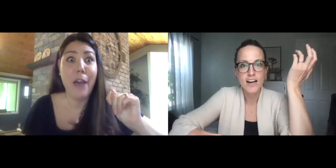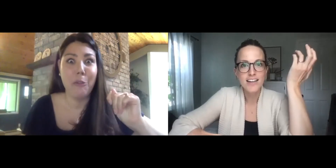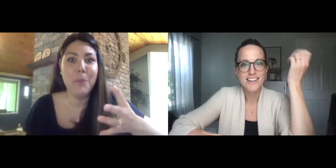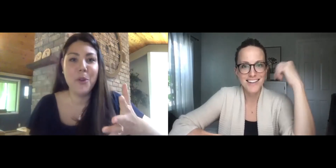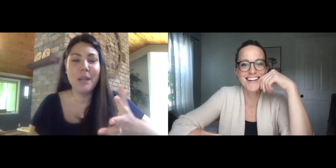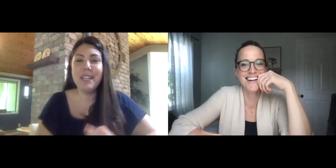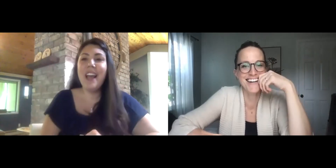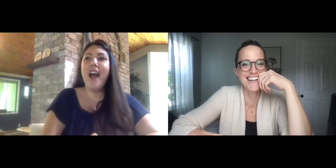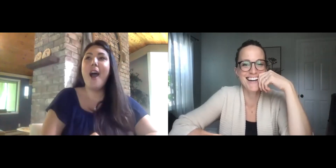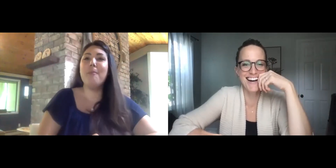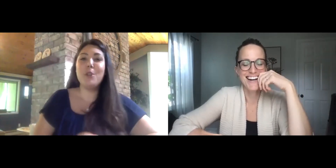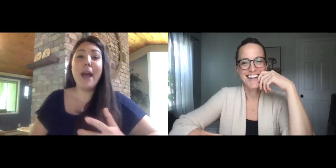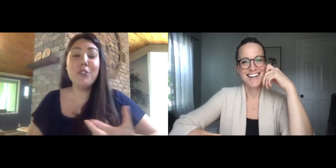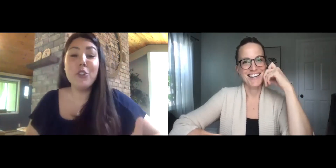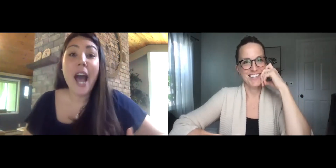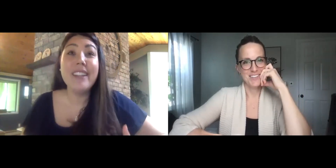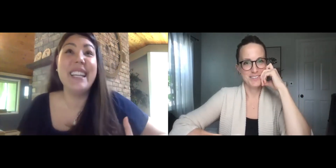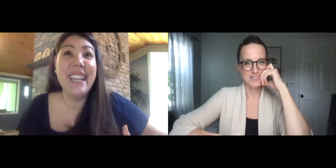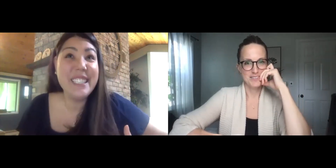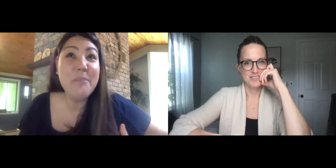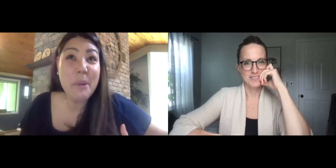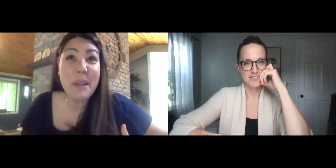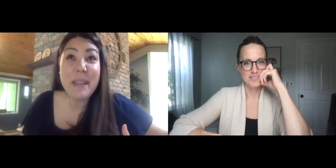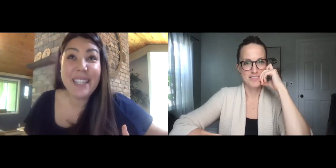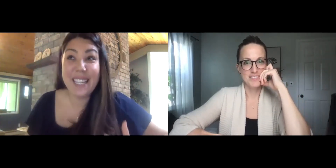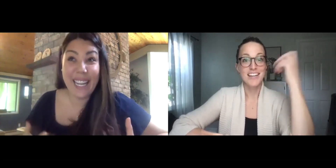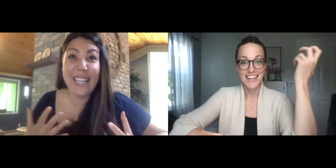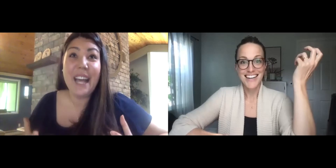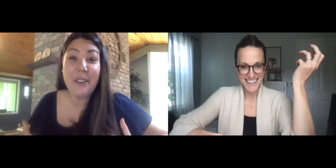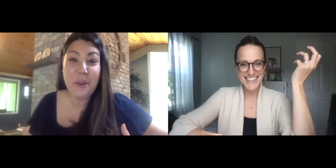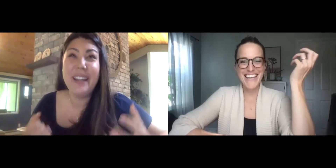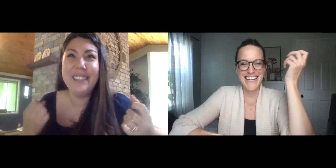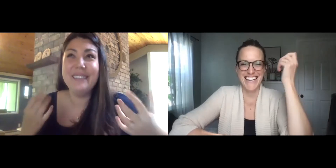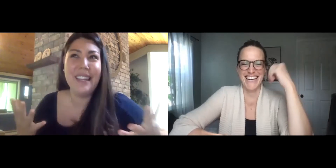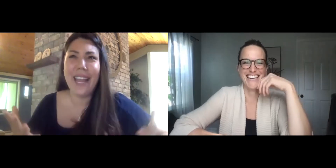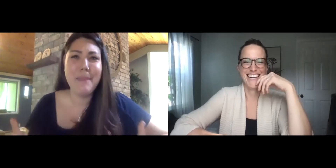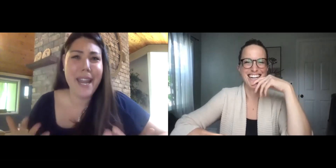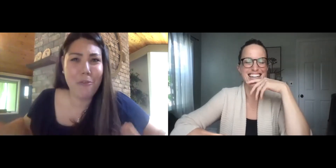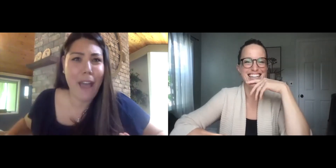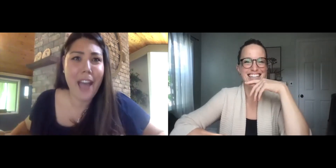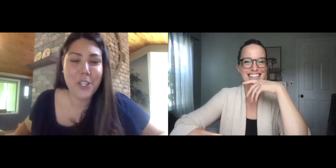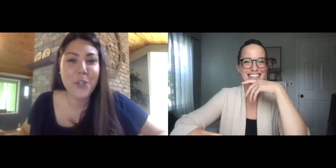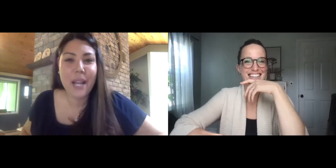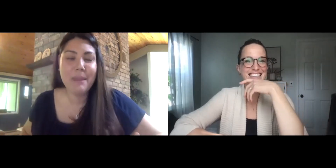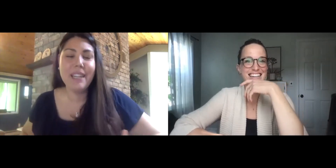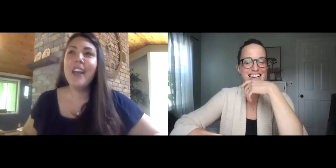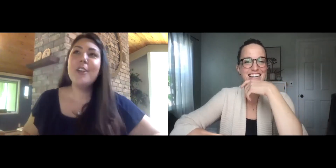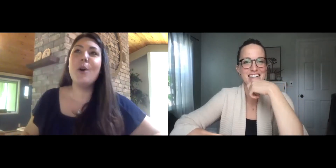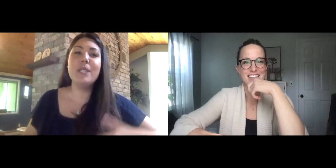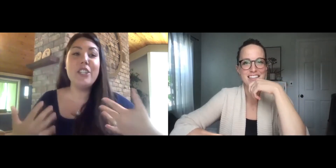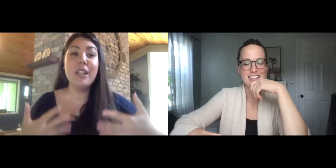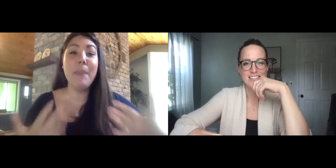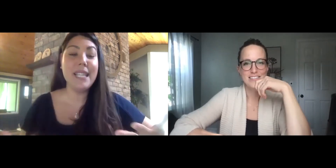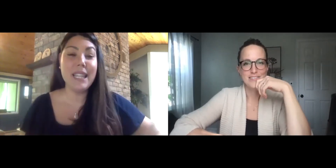is the bathroom? You know what I mean? Imagine your child is like, I just pooped my pants and I can't tell you. And it's just like, I'm getting a rash. You know what I mean? Yeah.